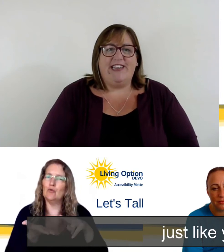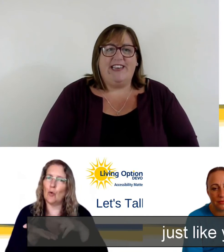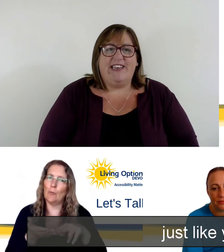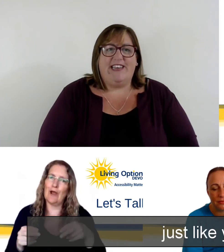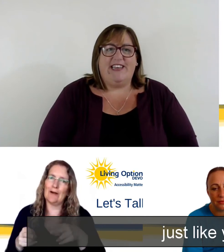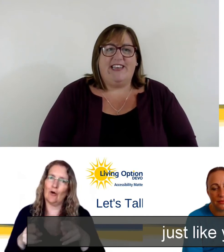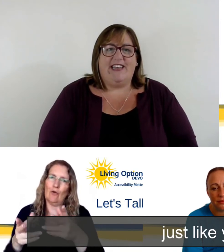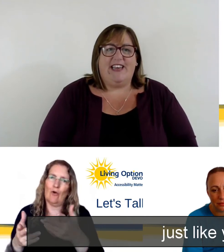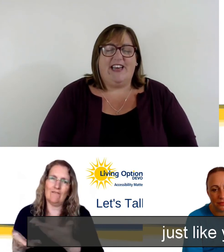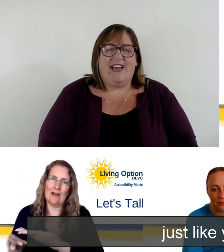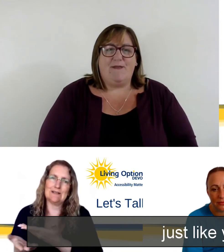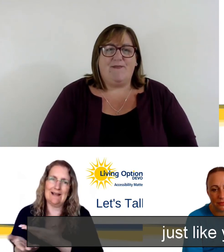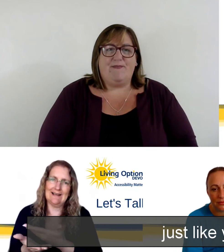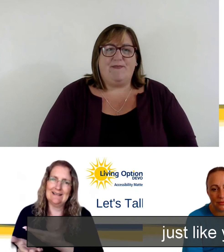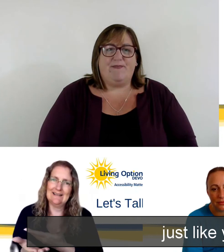do.